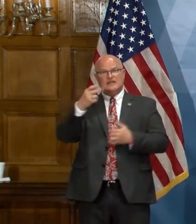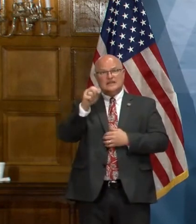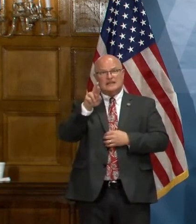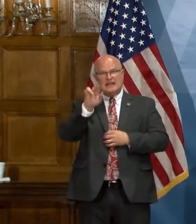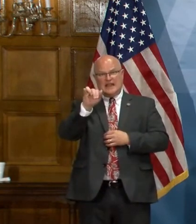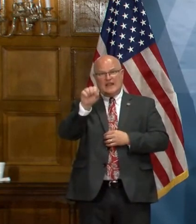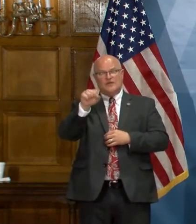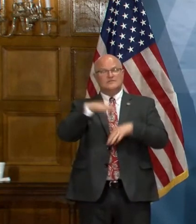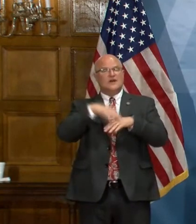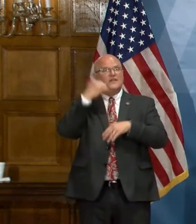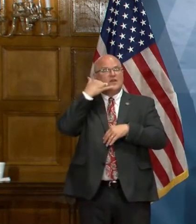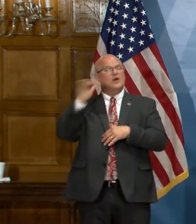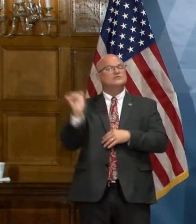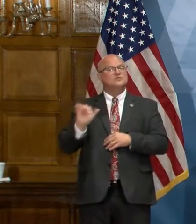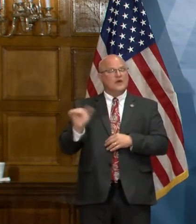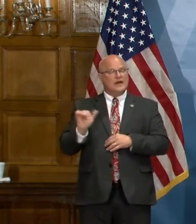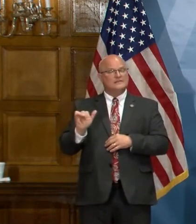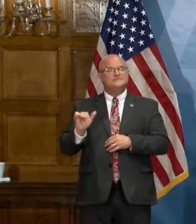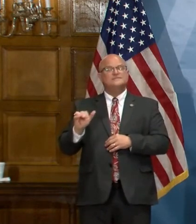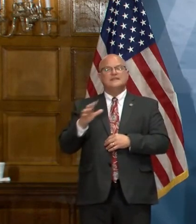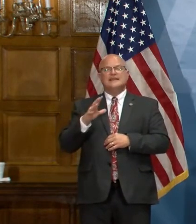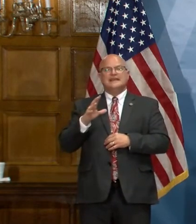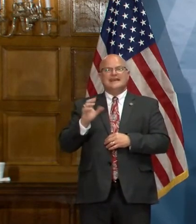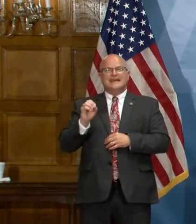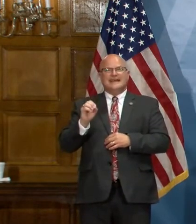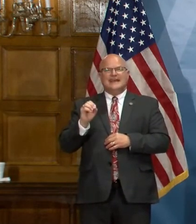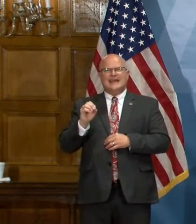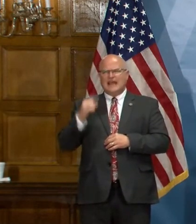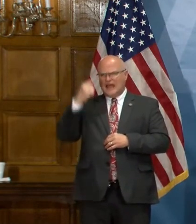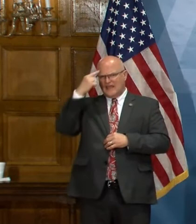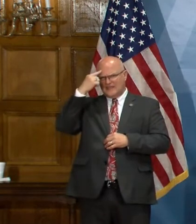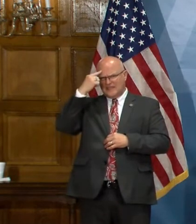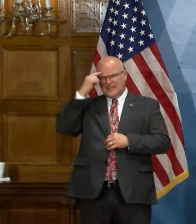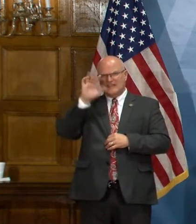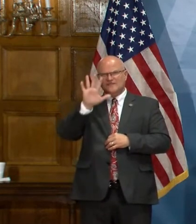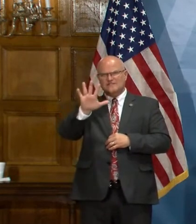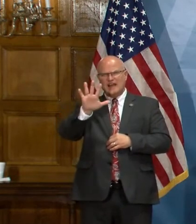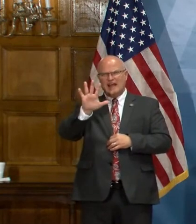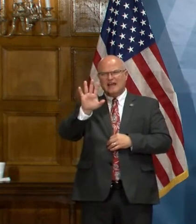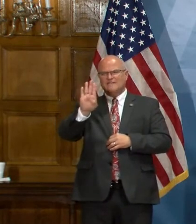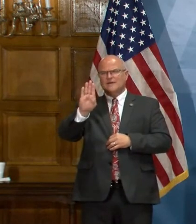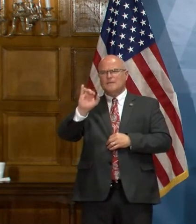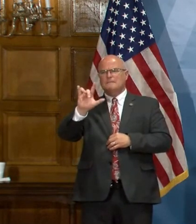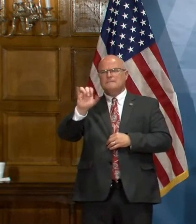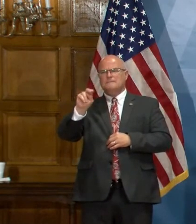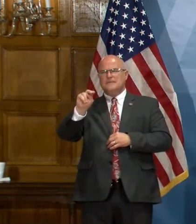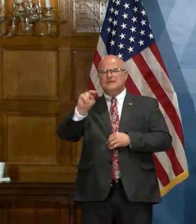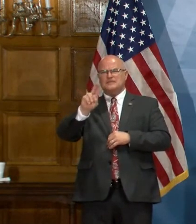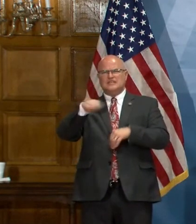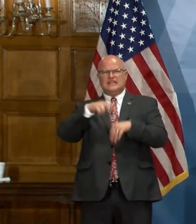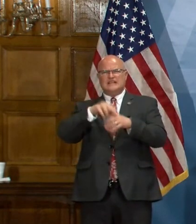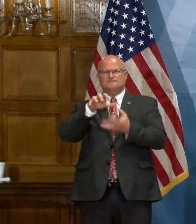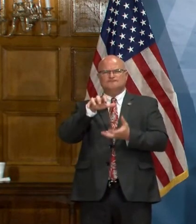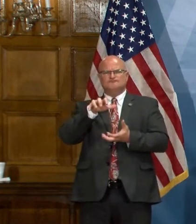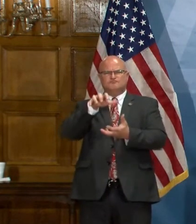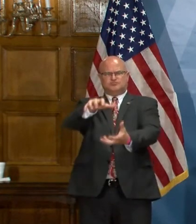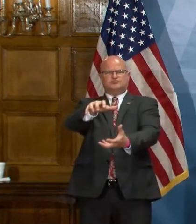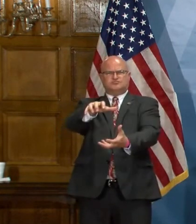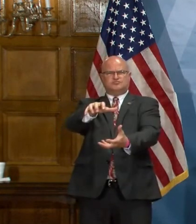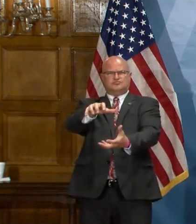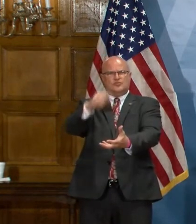was on the call as well. And I believe it's $5 billion nationally will be dedicated